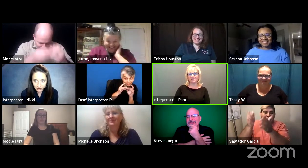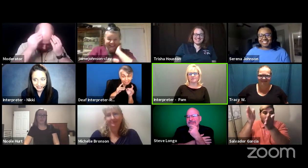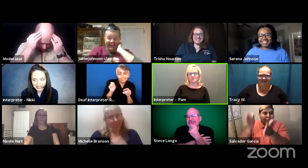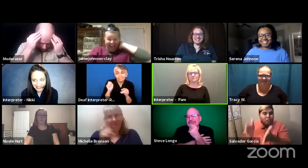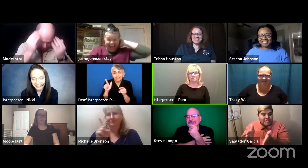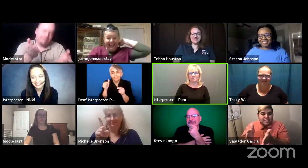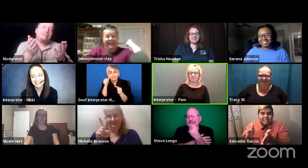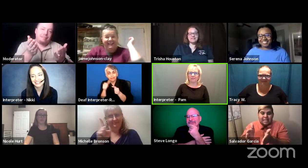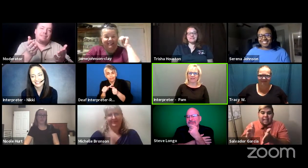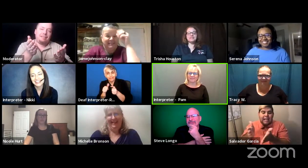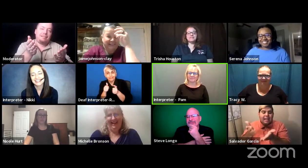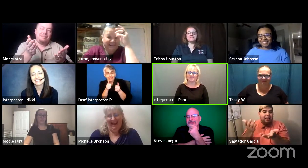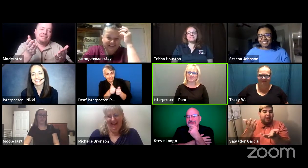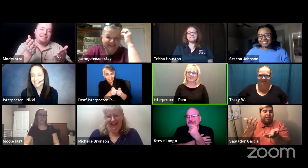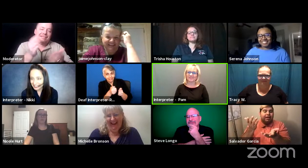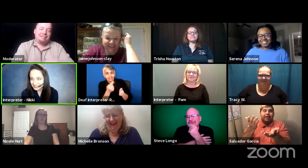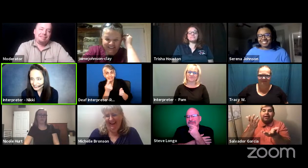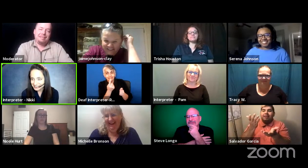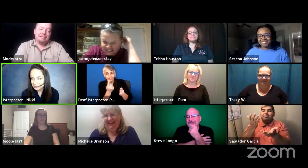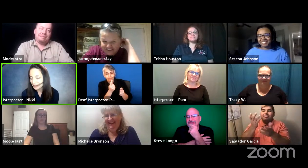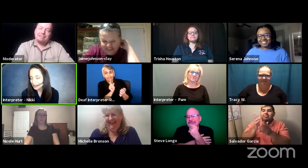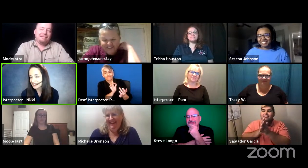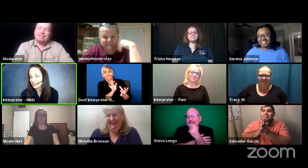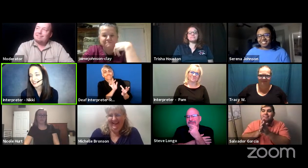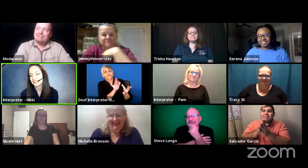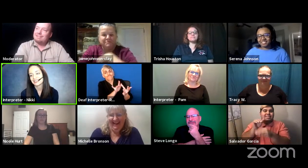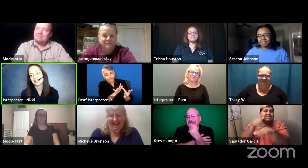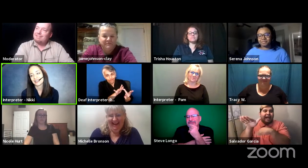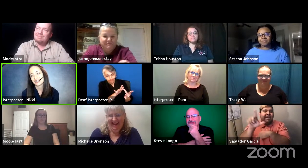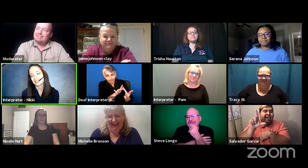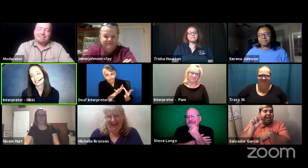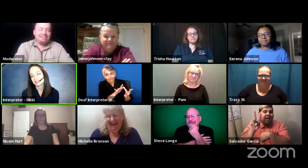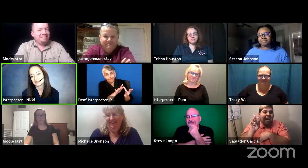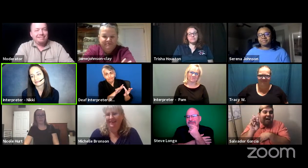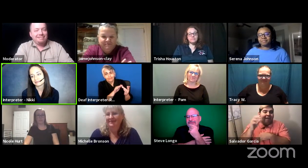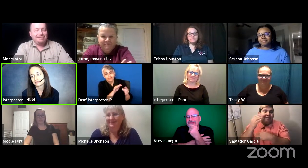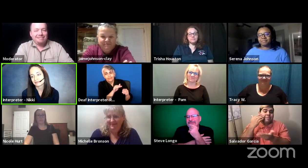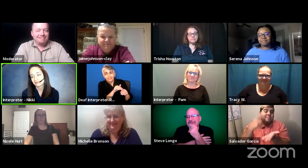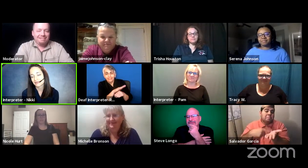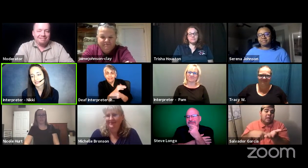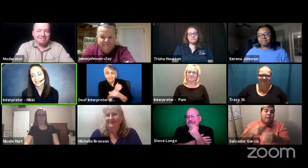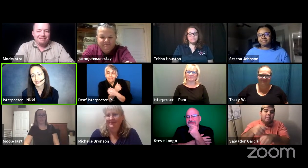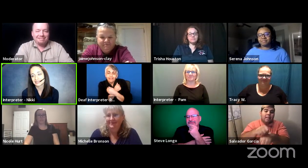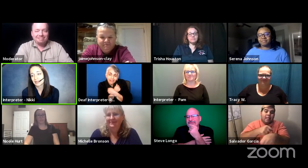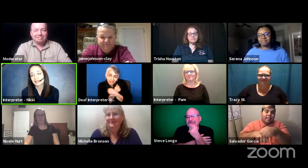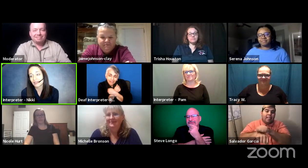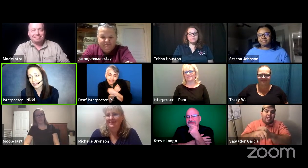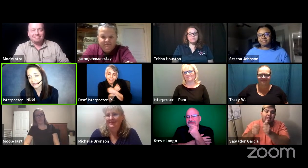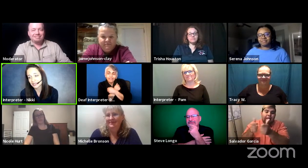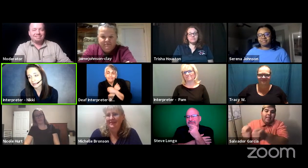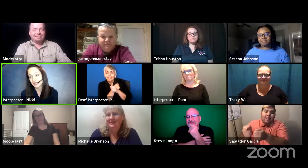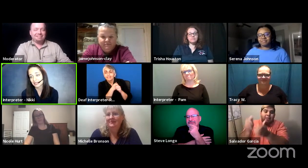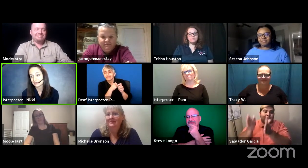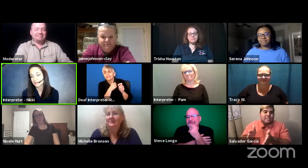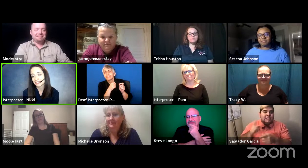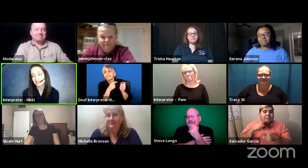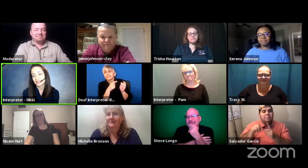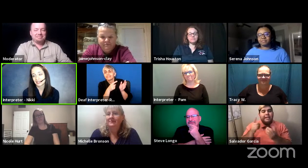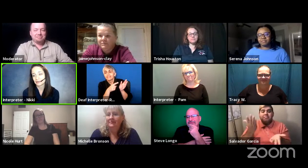Starbucks. to text somebody, send somebody love. Sometimes that's what